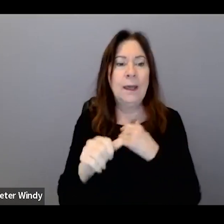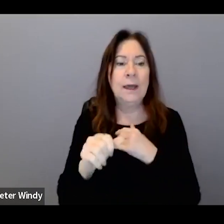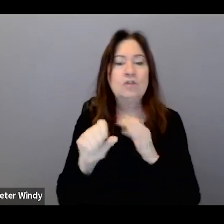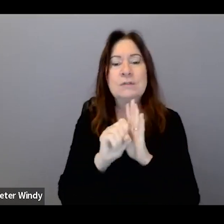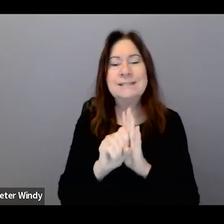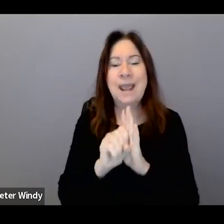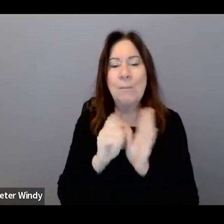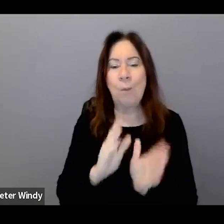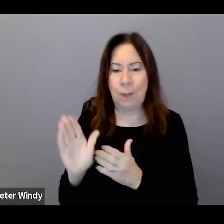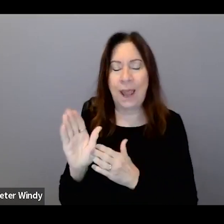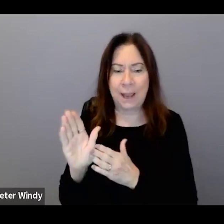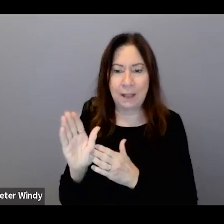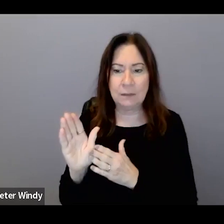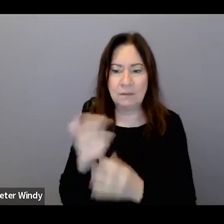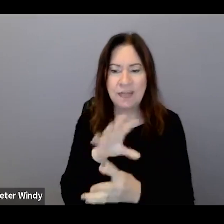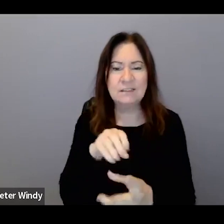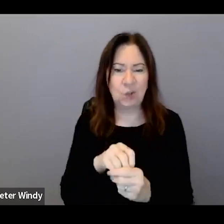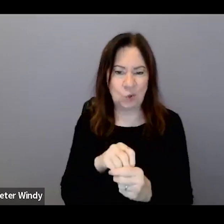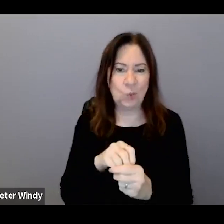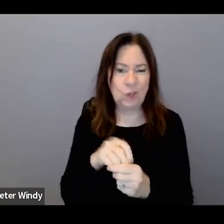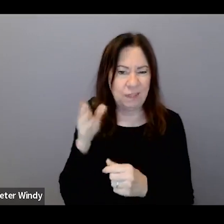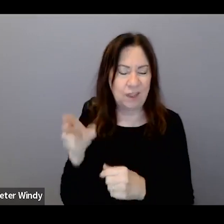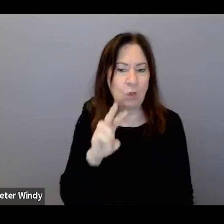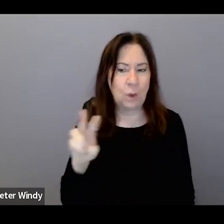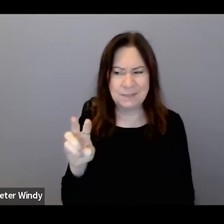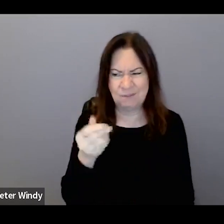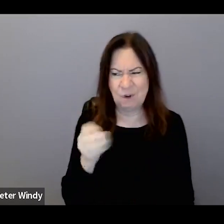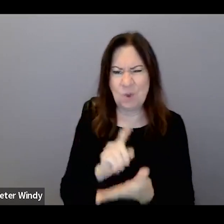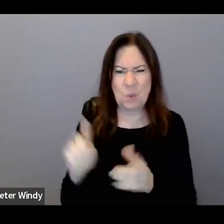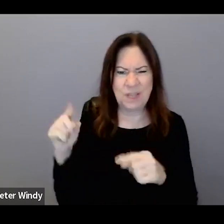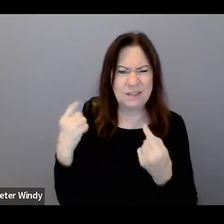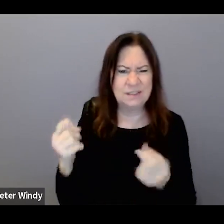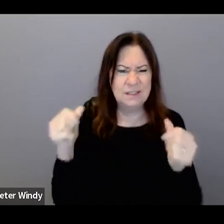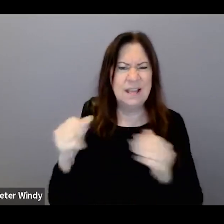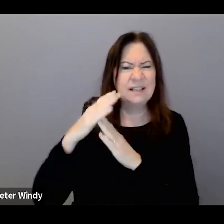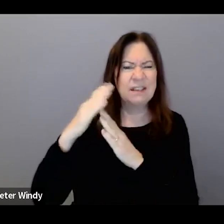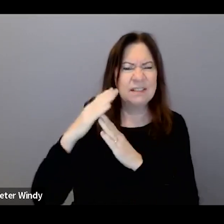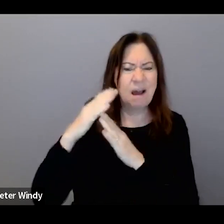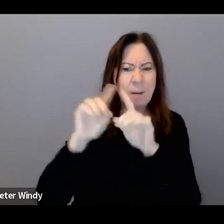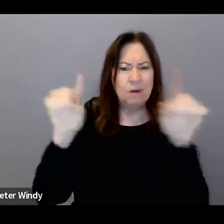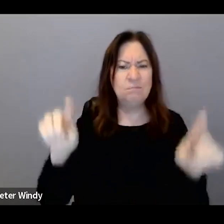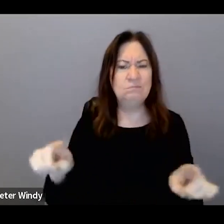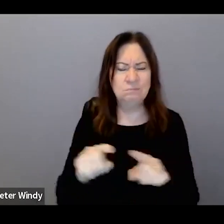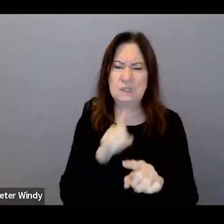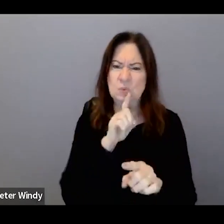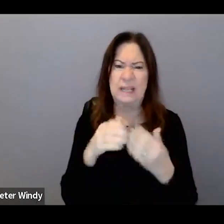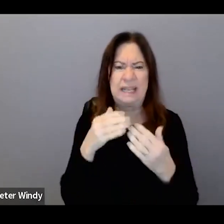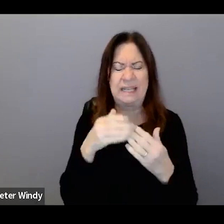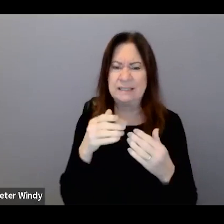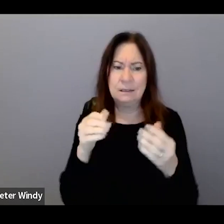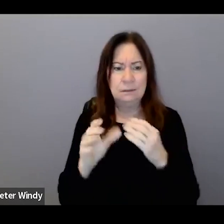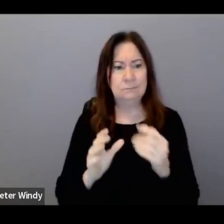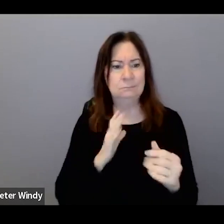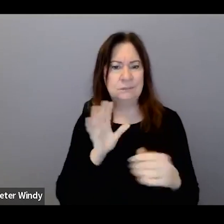plan. That's been included there for a couple of weeks now. It lives up the top. It's real easy to find. All of this information is posted on the